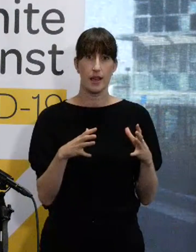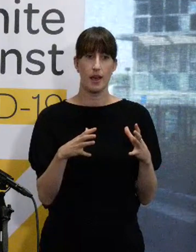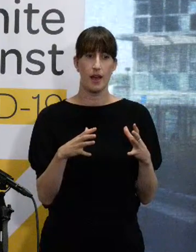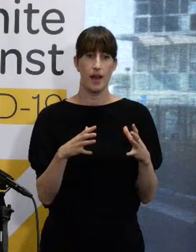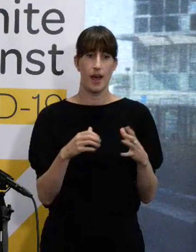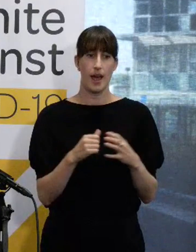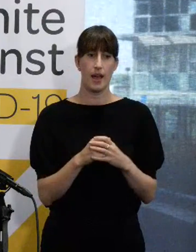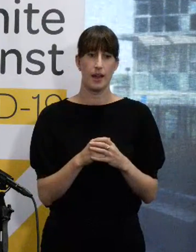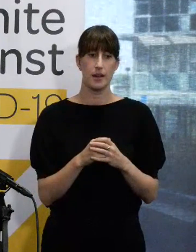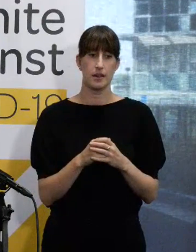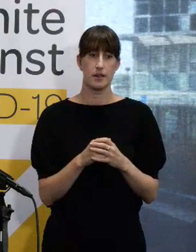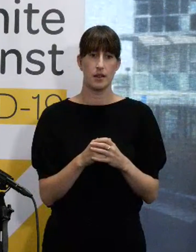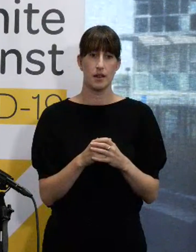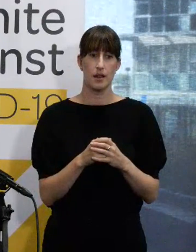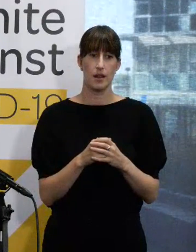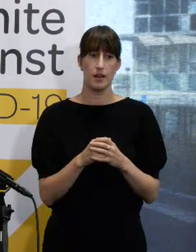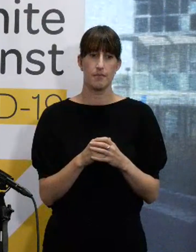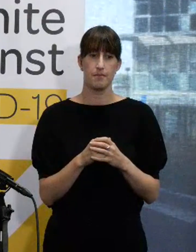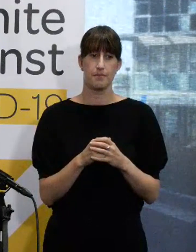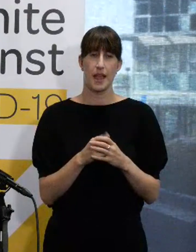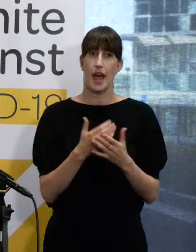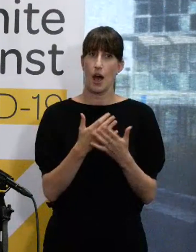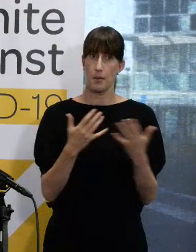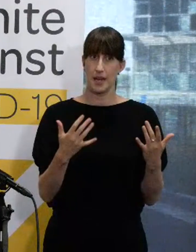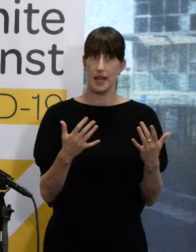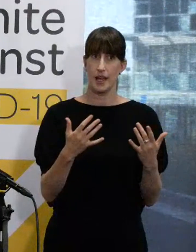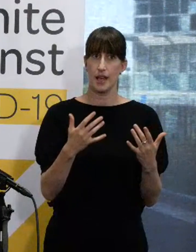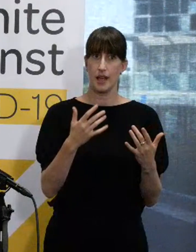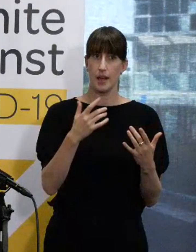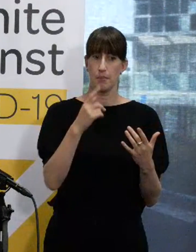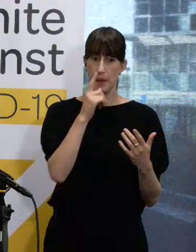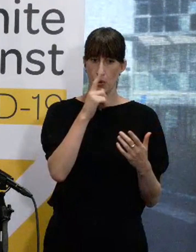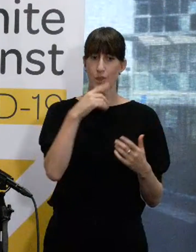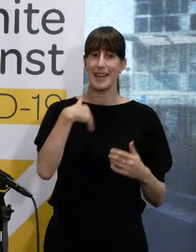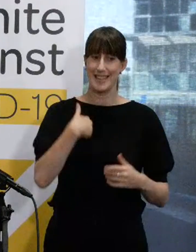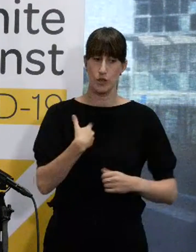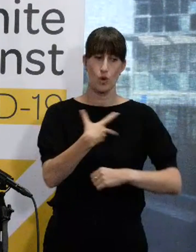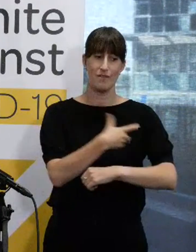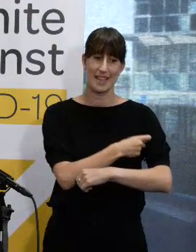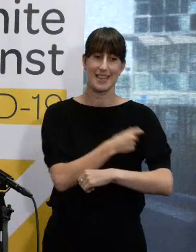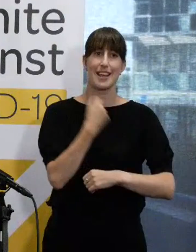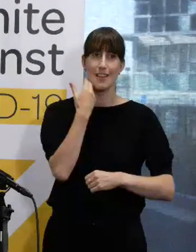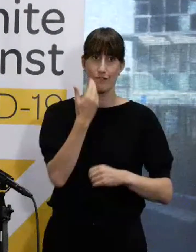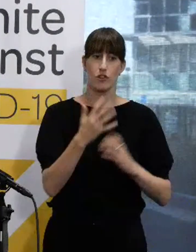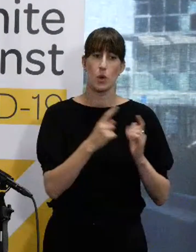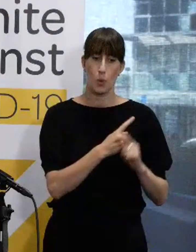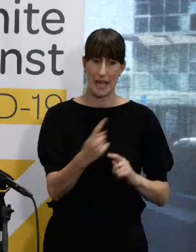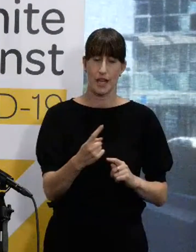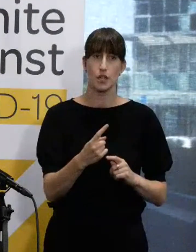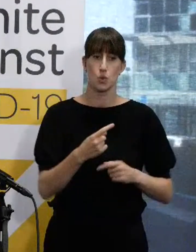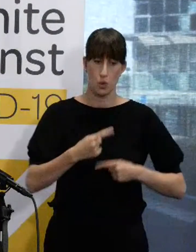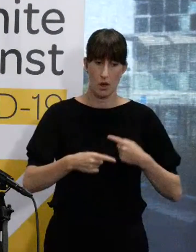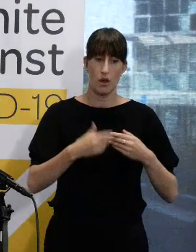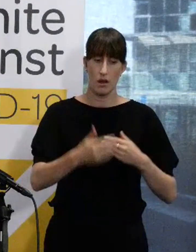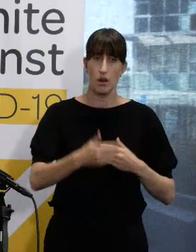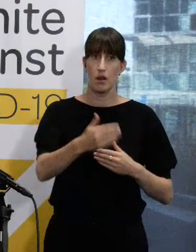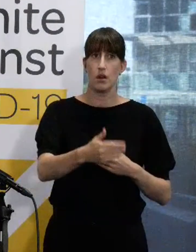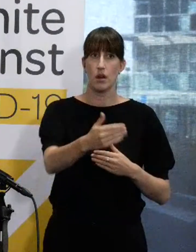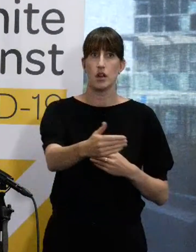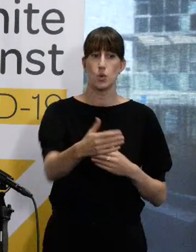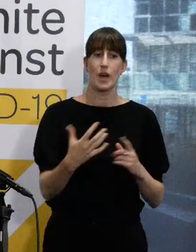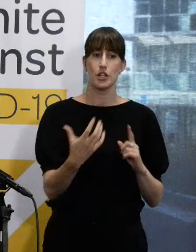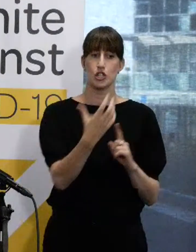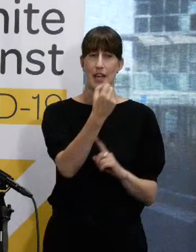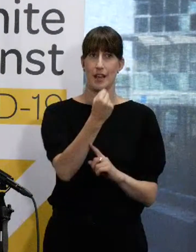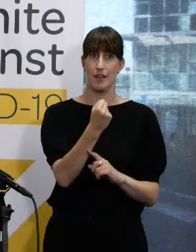implications for each DHB of the number of people they will need to vaccinate each week over the coming months to maintain to achieve the sort